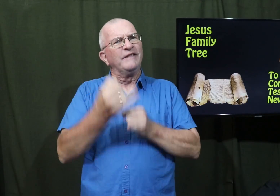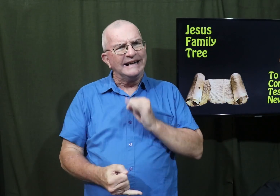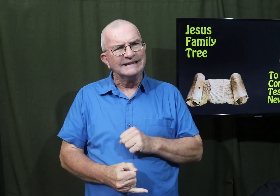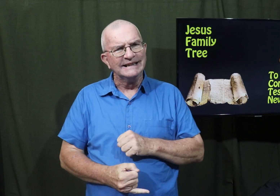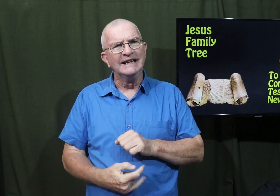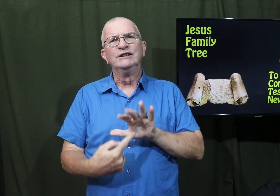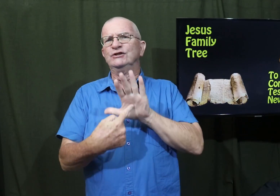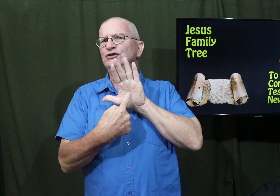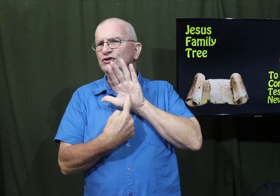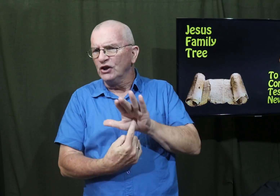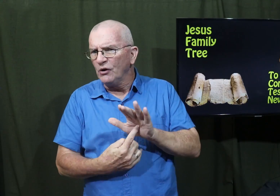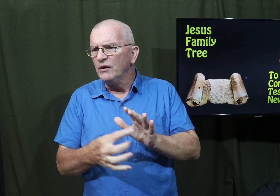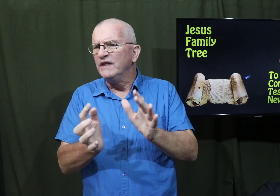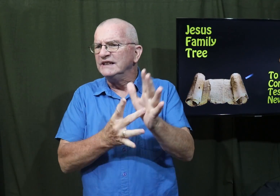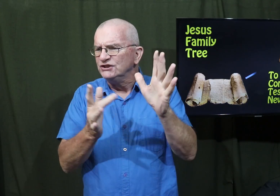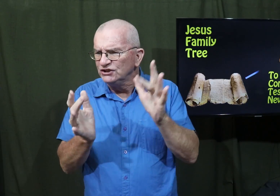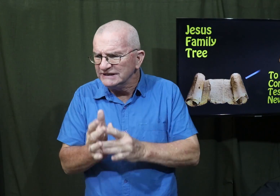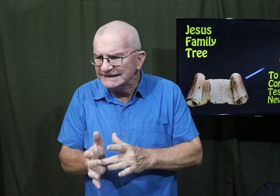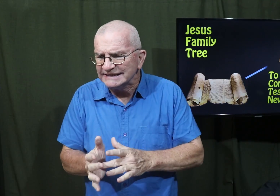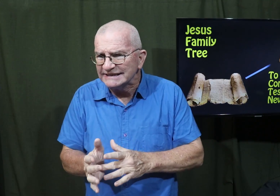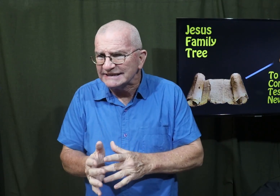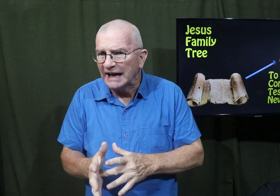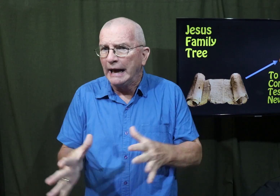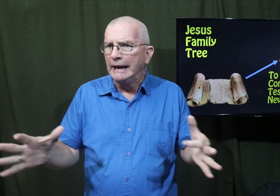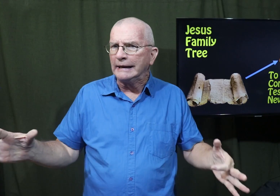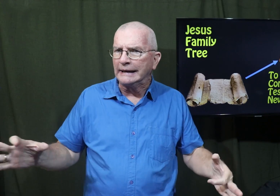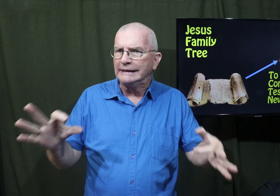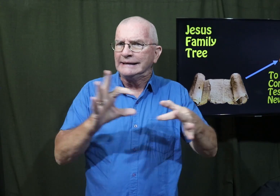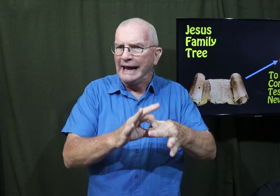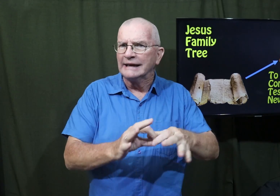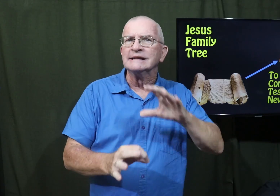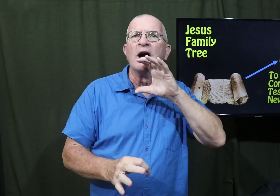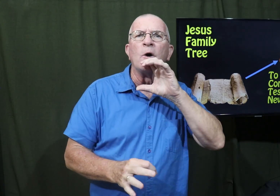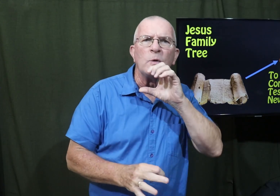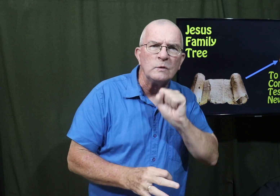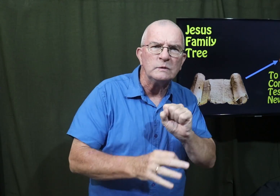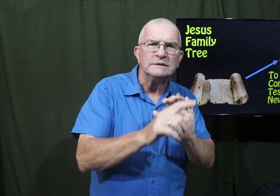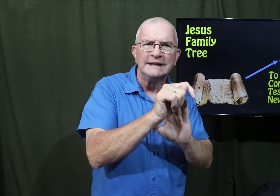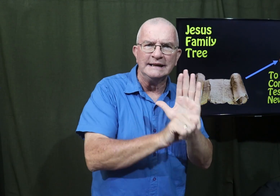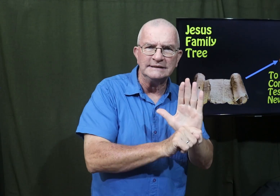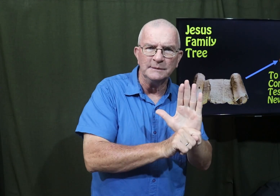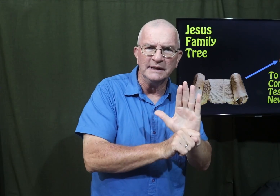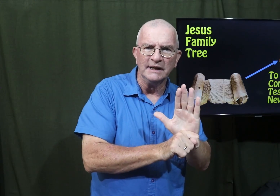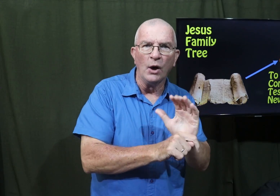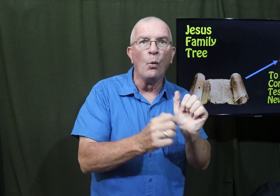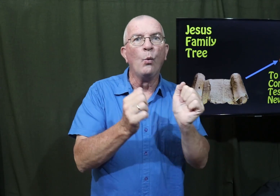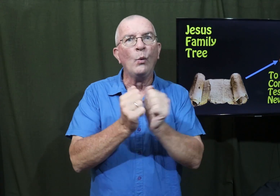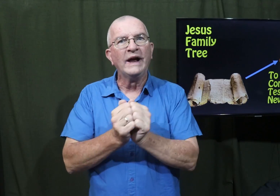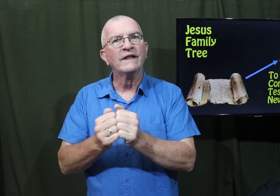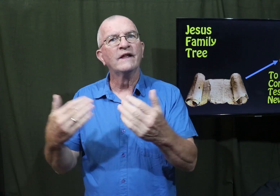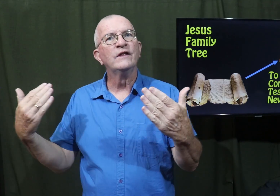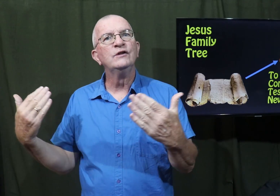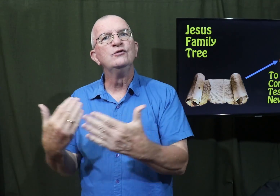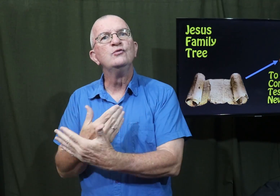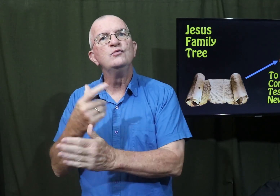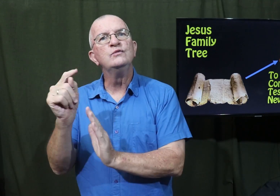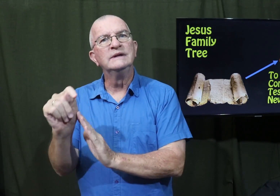and finally to show Jesus that he connects the Old Testament and the New Testament